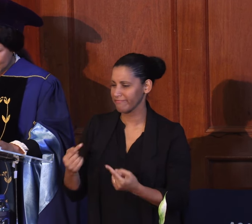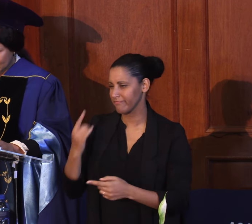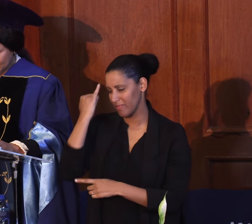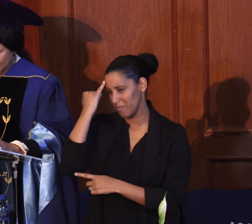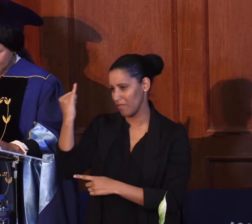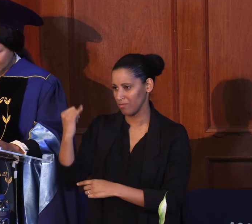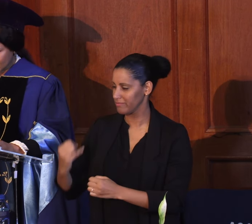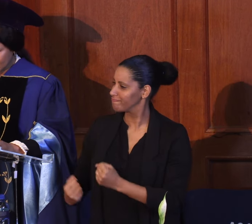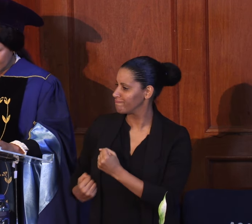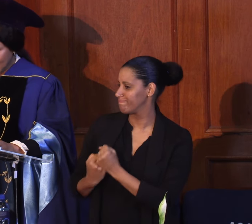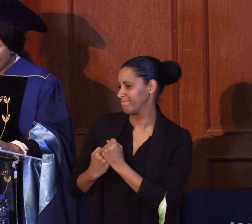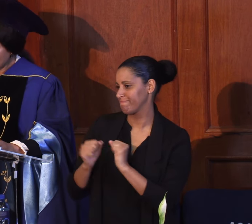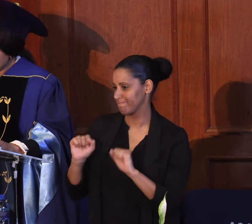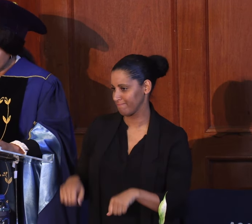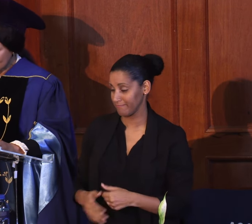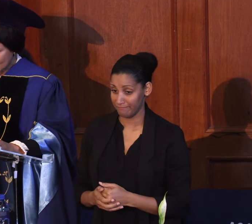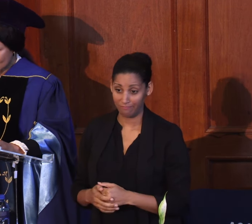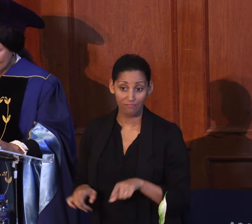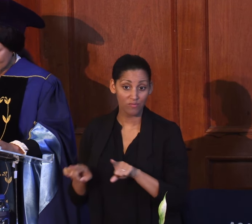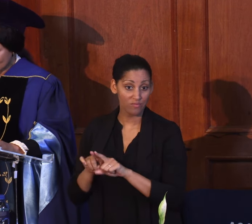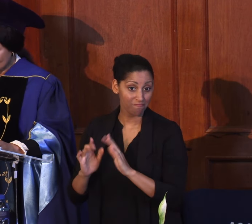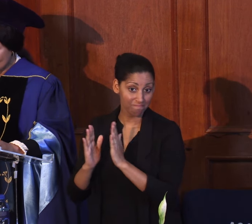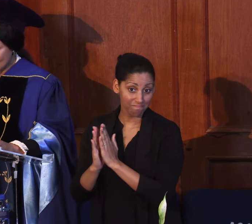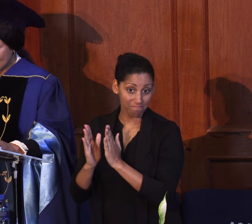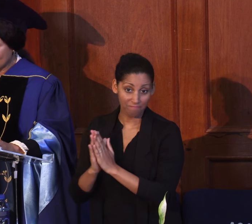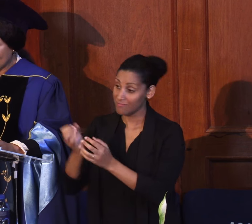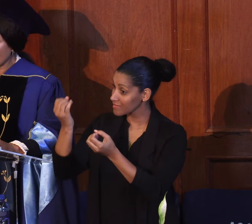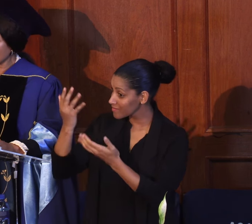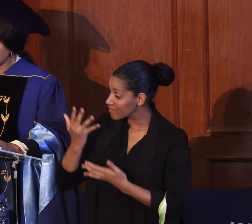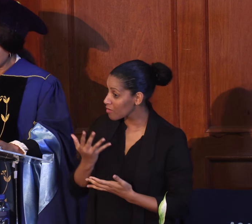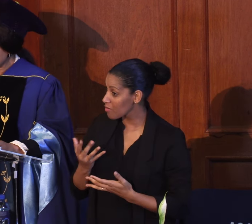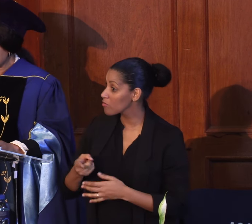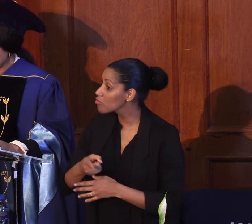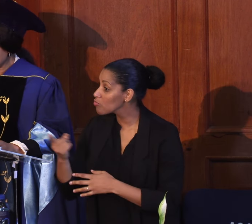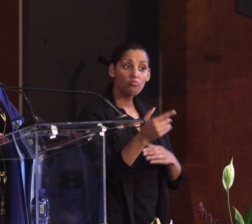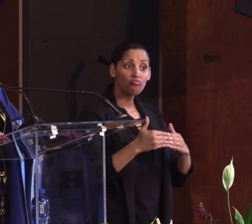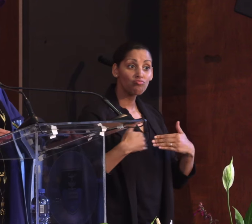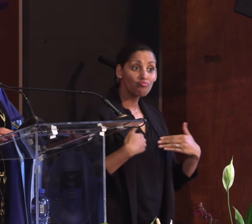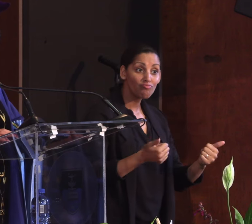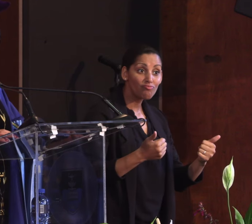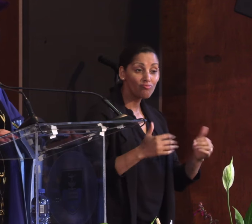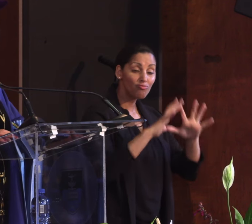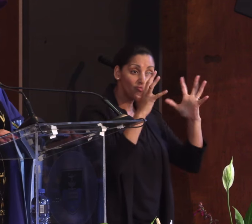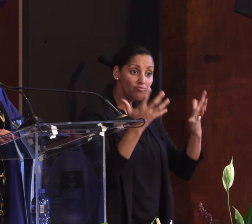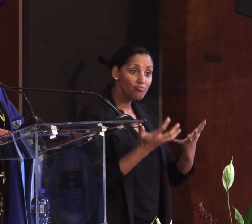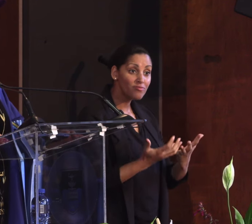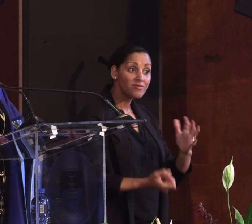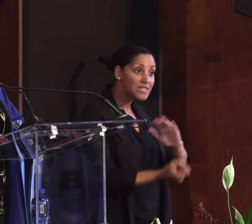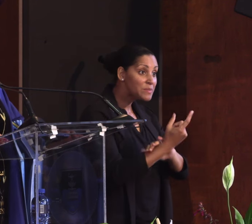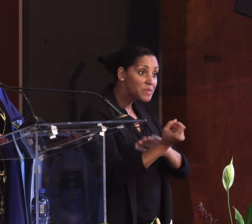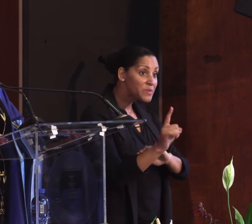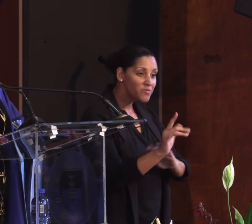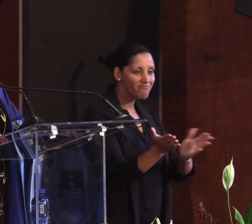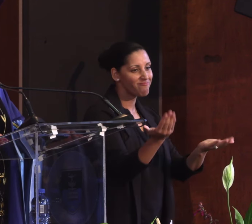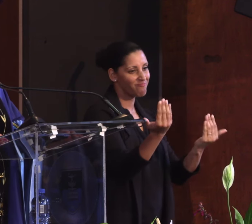imagined. And please do let us know how you're doing out there in the world.